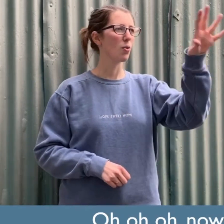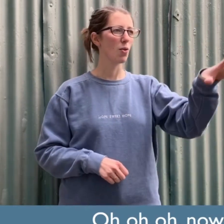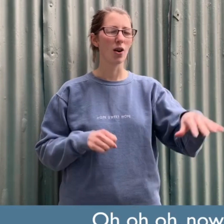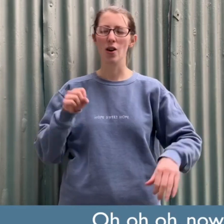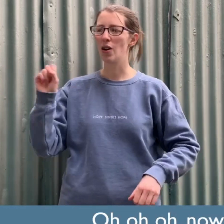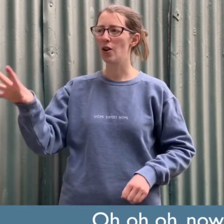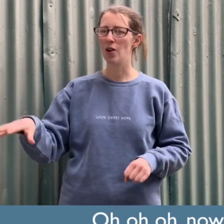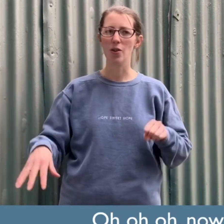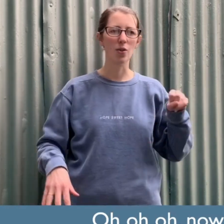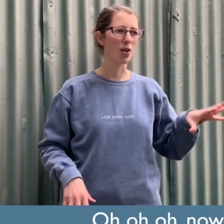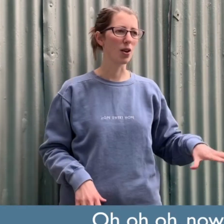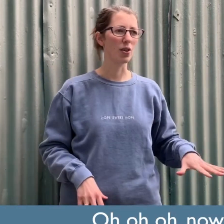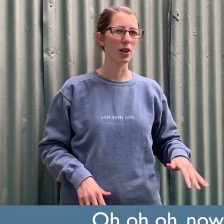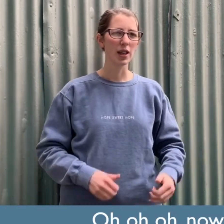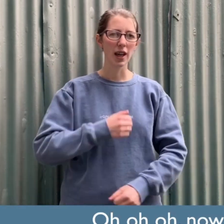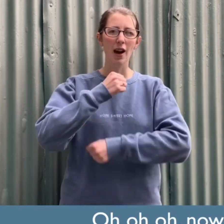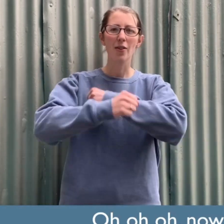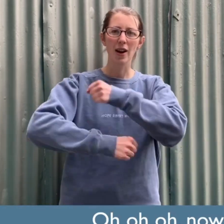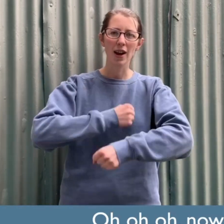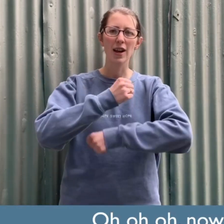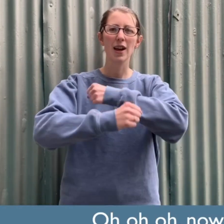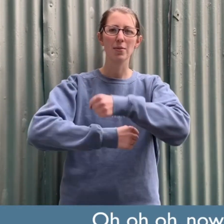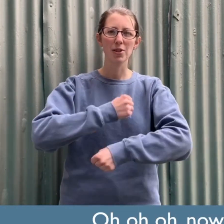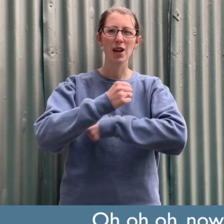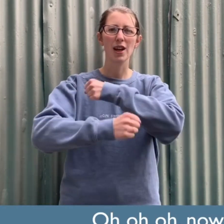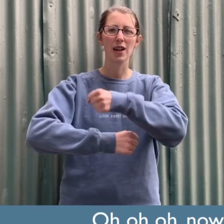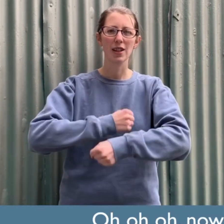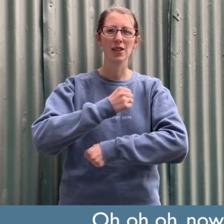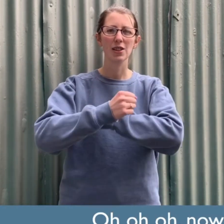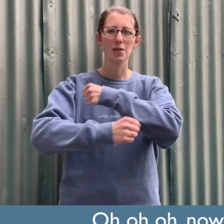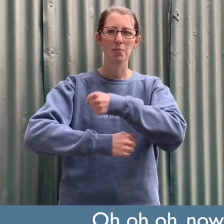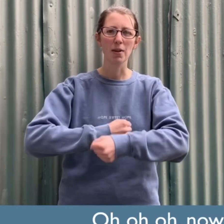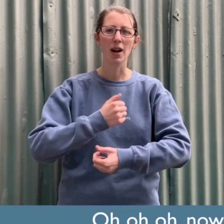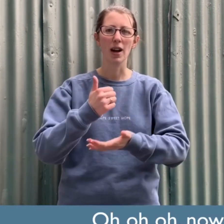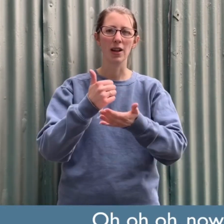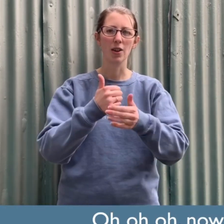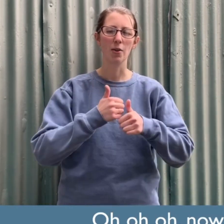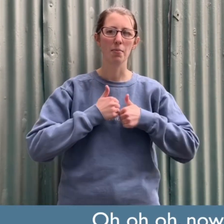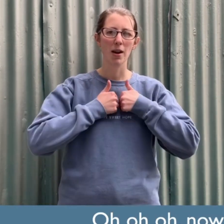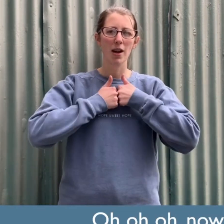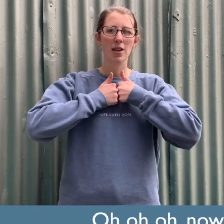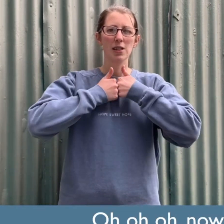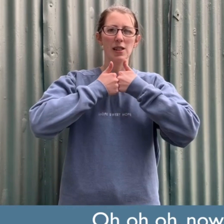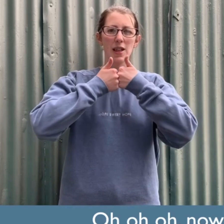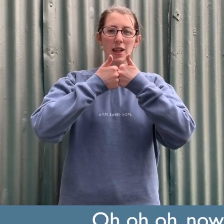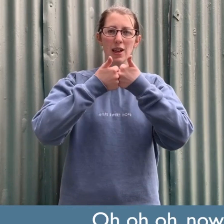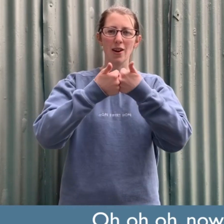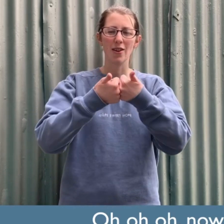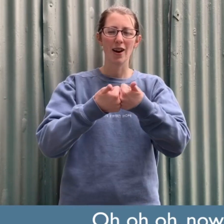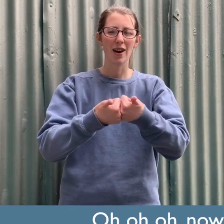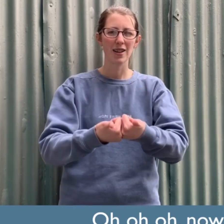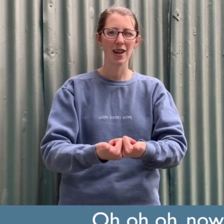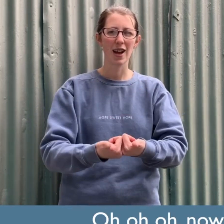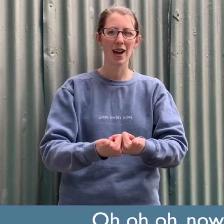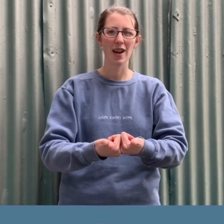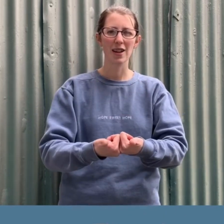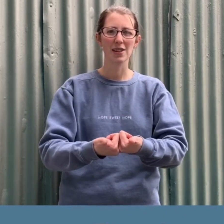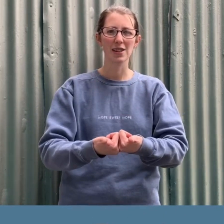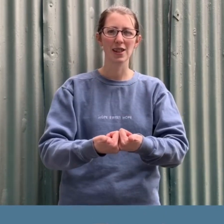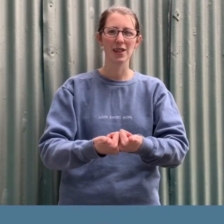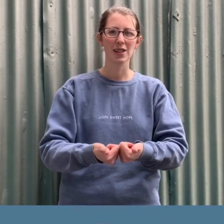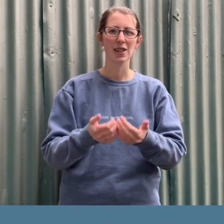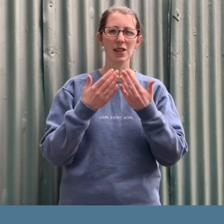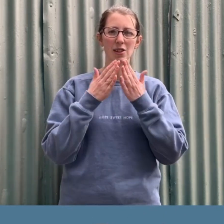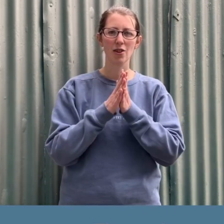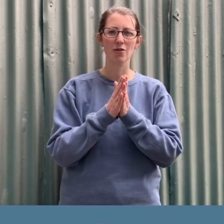place. Oh, now I am changed by your mercy, your kindness.